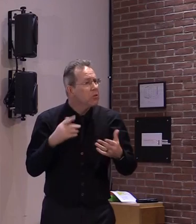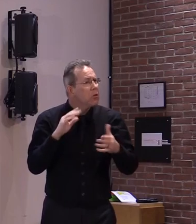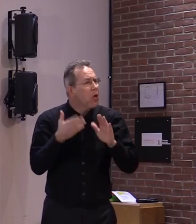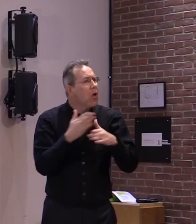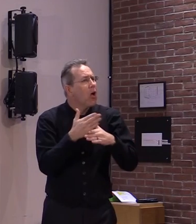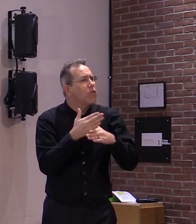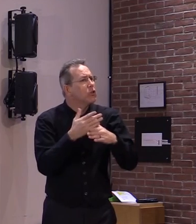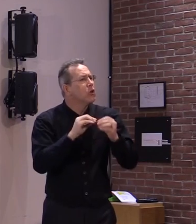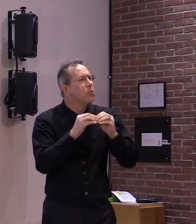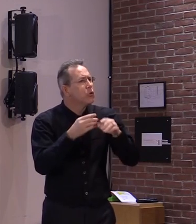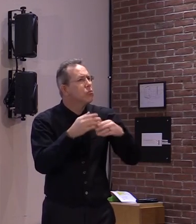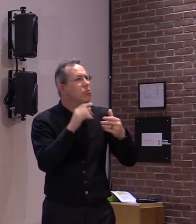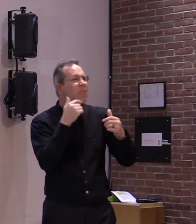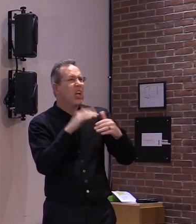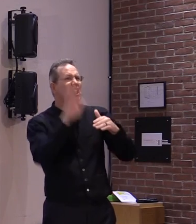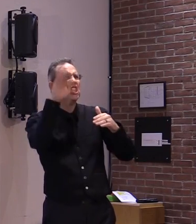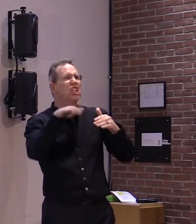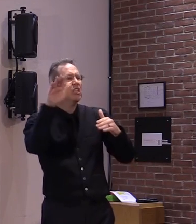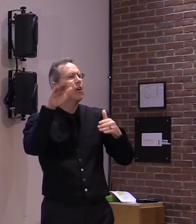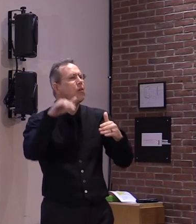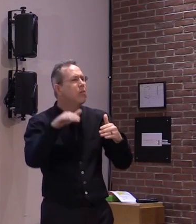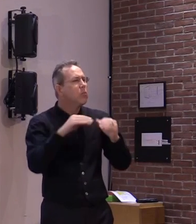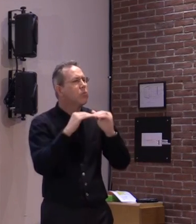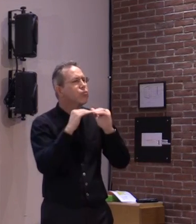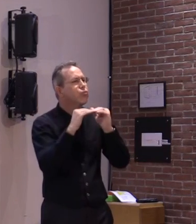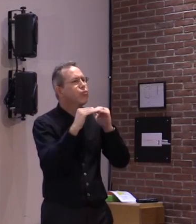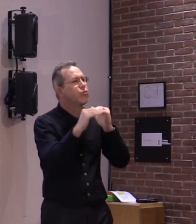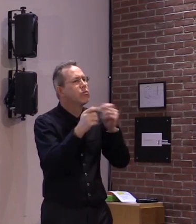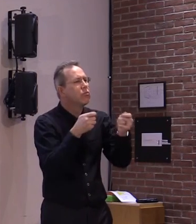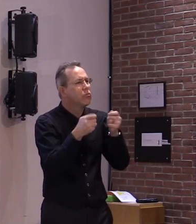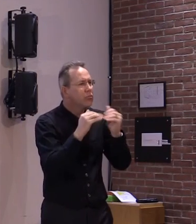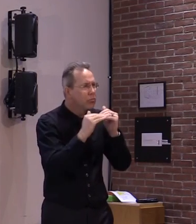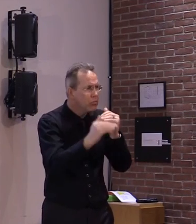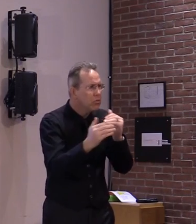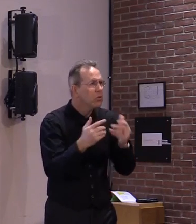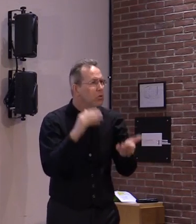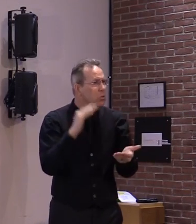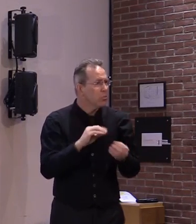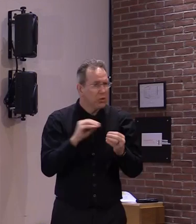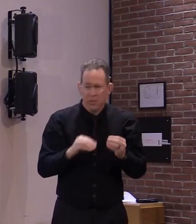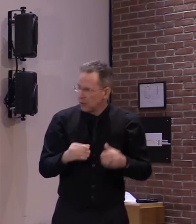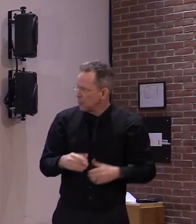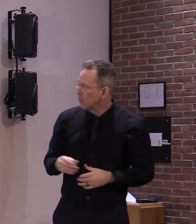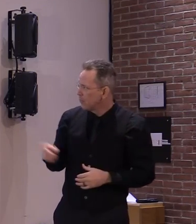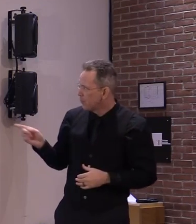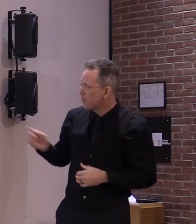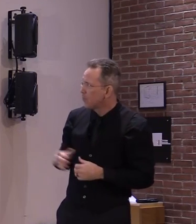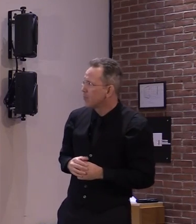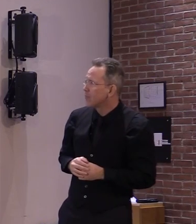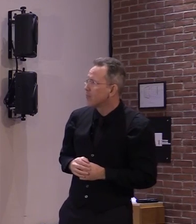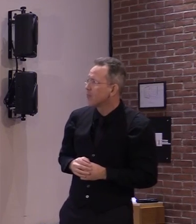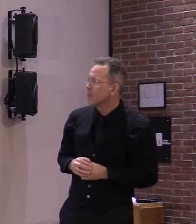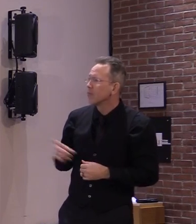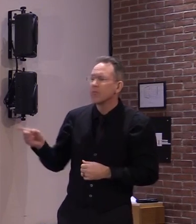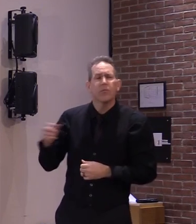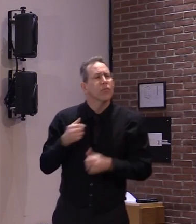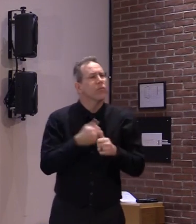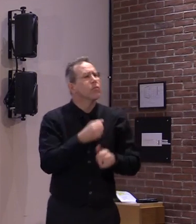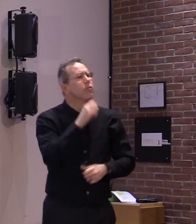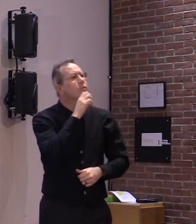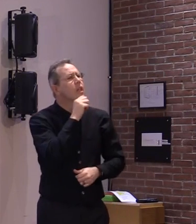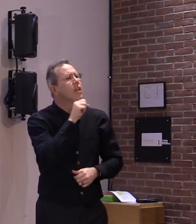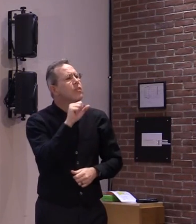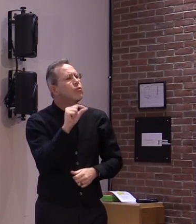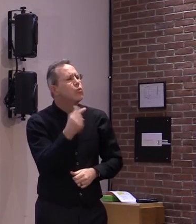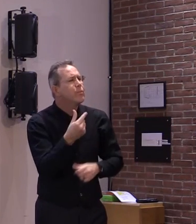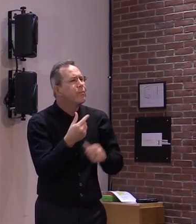cases down nearly 40% since early January. And again, although we're only seeing gradual improvement